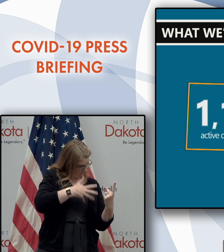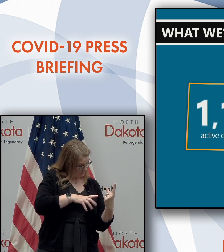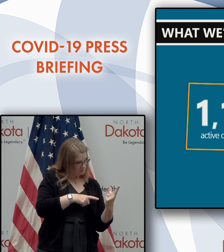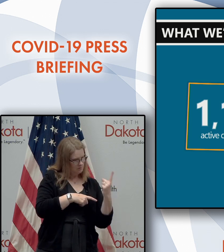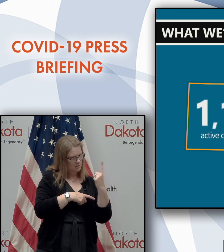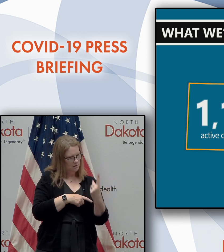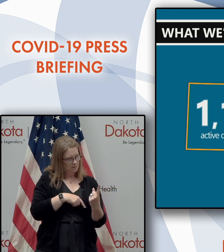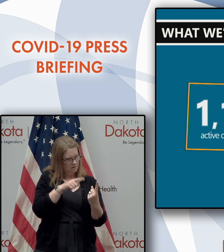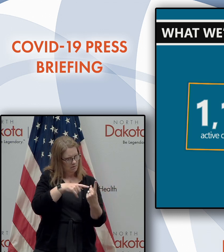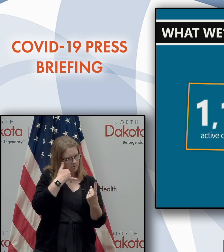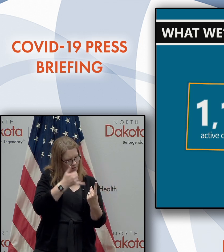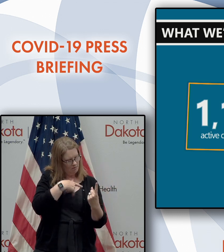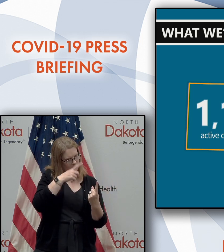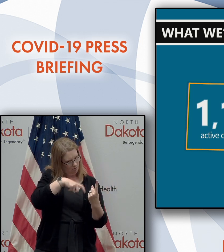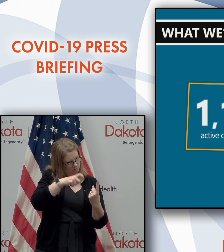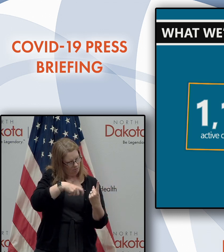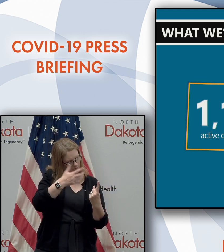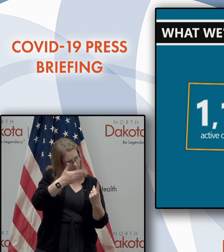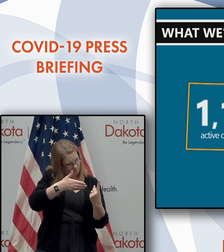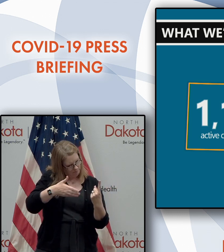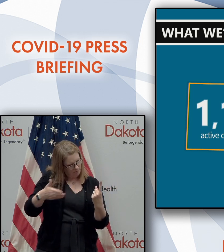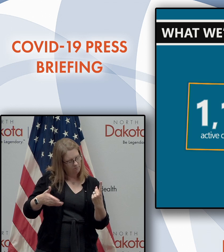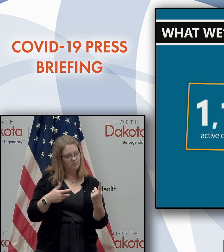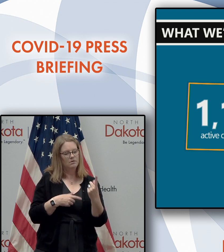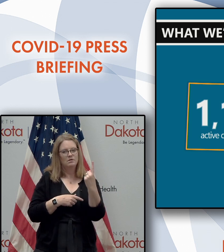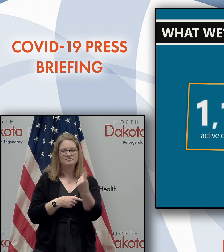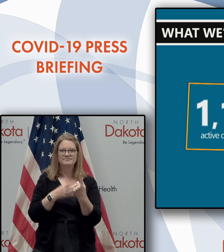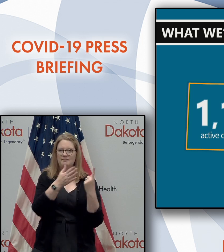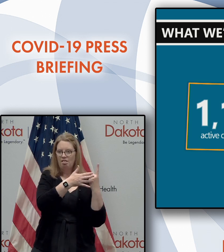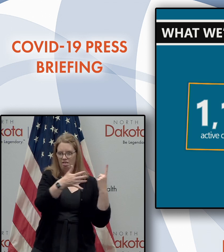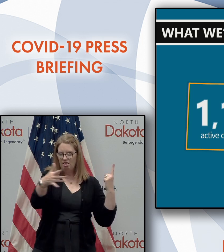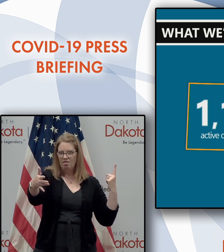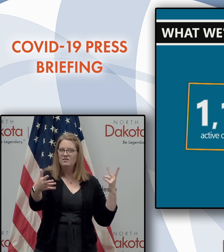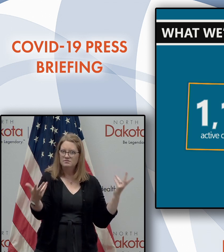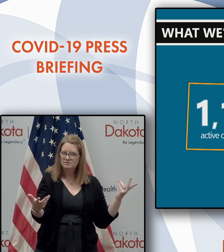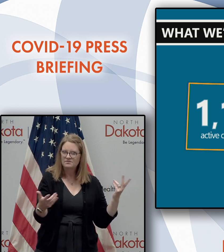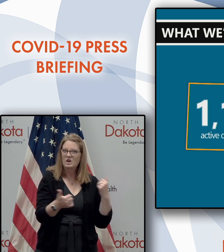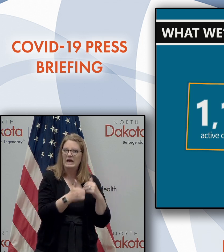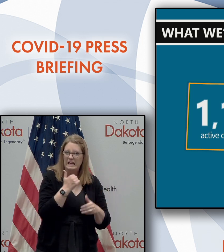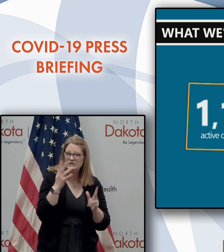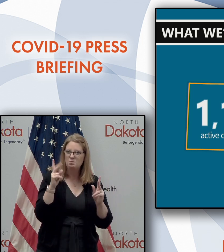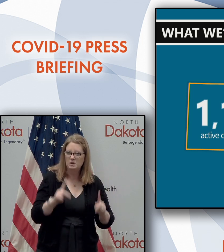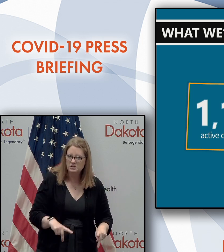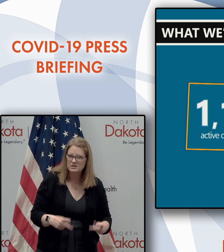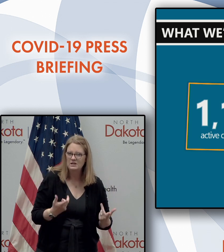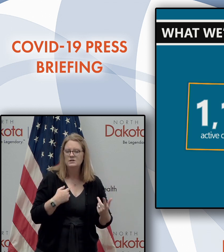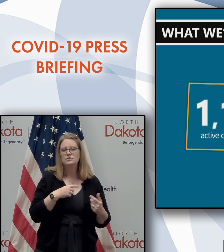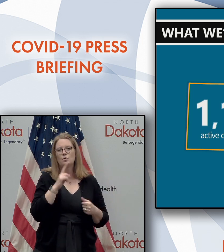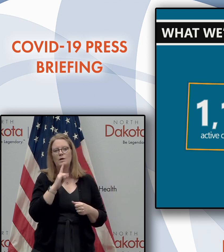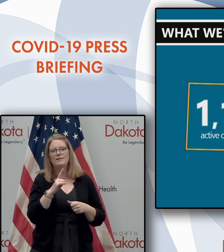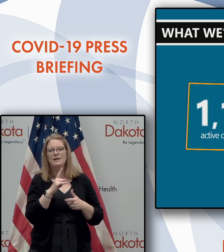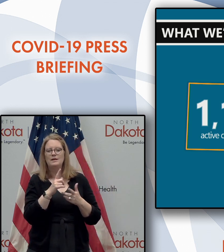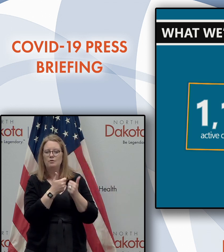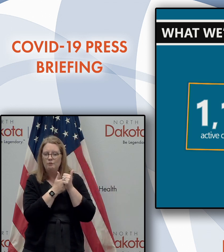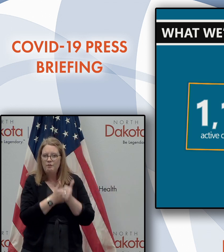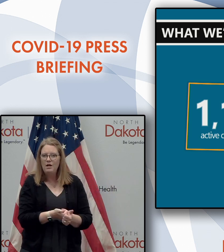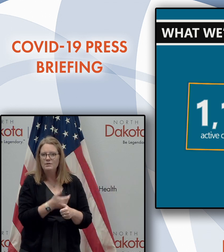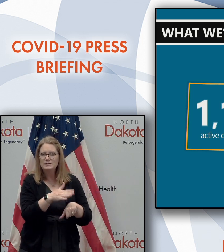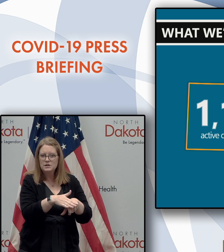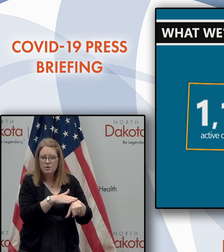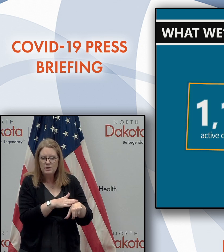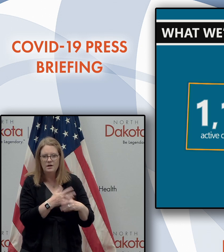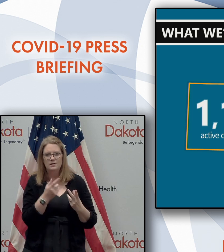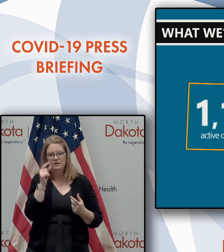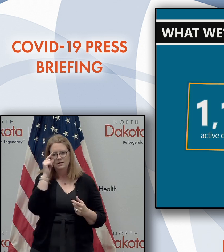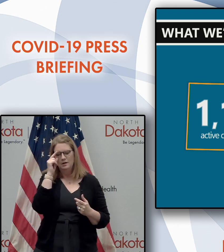tested as we work to sort of track this virus down and slow it down. Another number we look at very diligently,